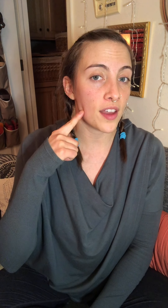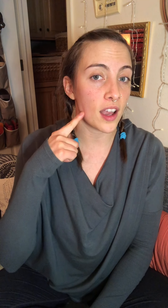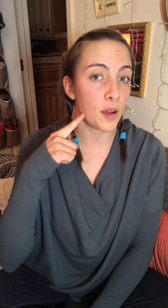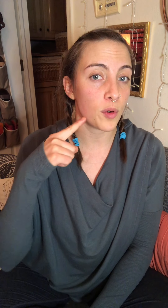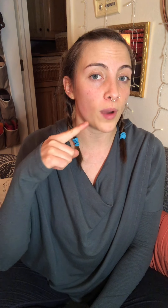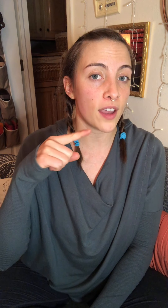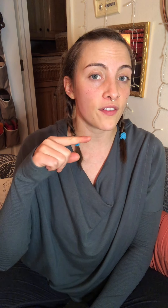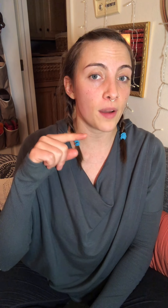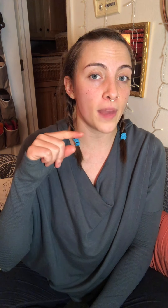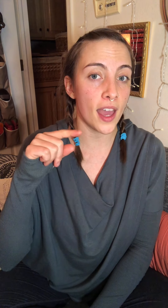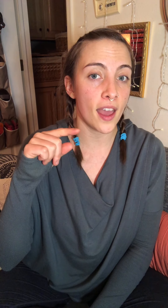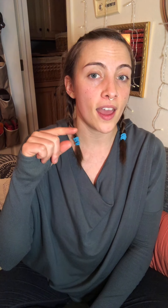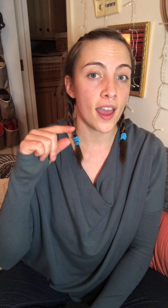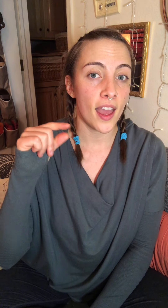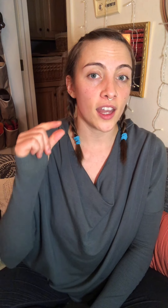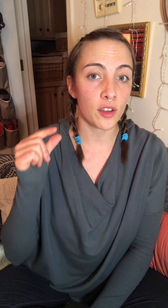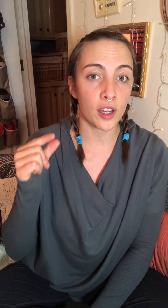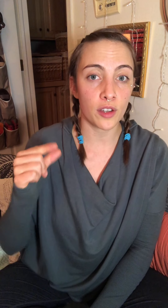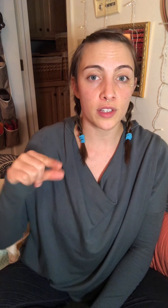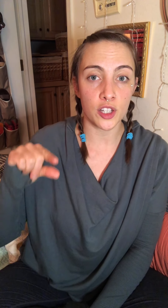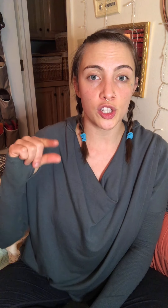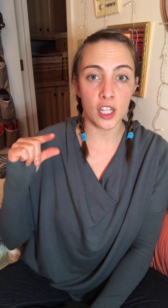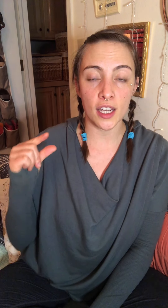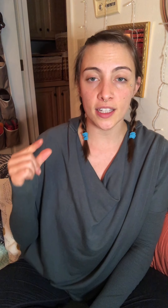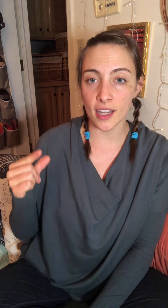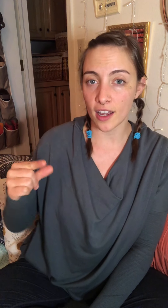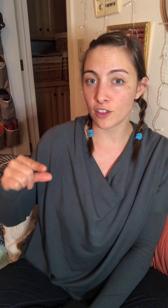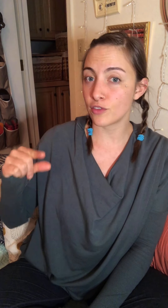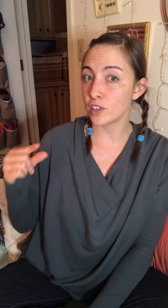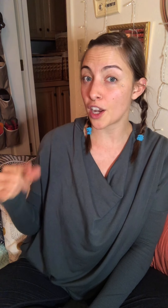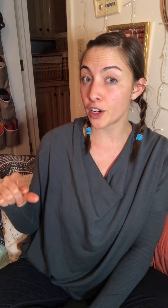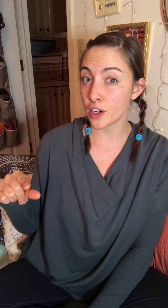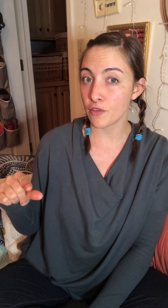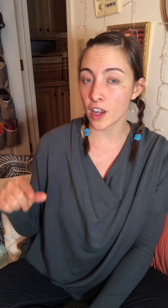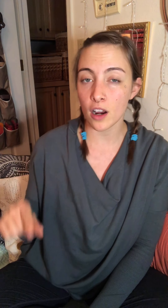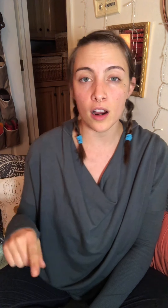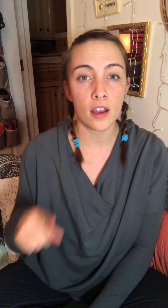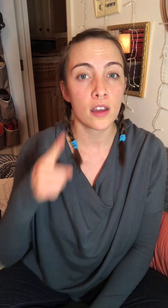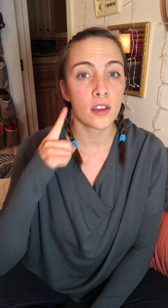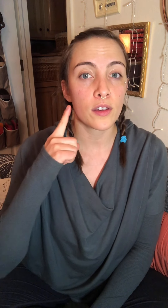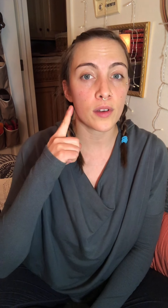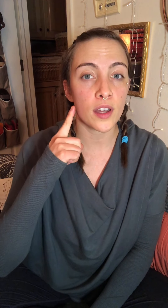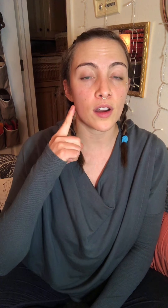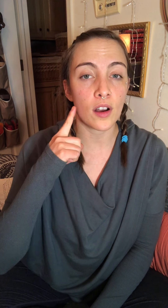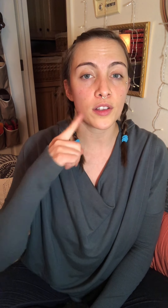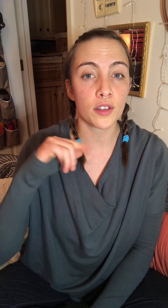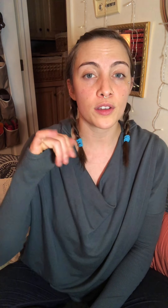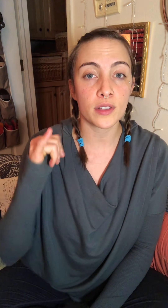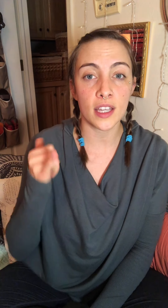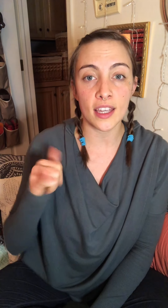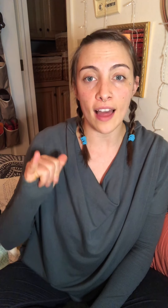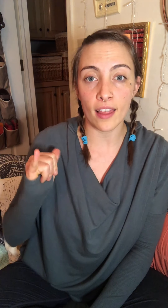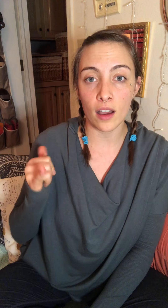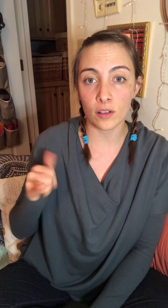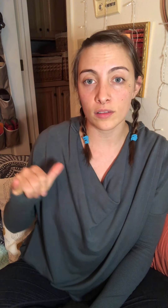come away from it. And you can use a G to kind of flutter your finger. You can also use a yellow because